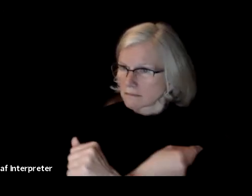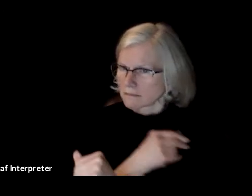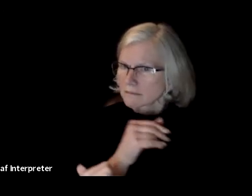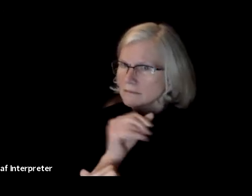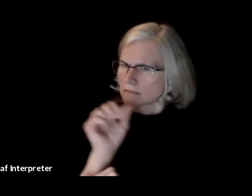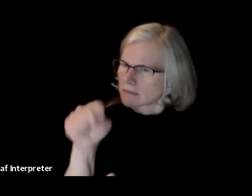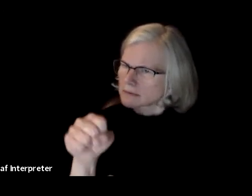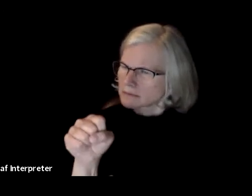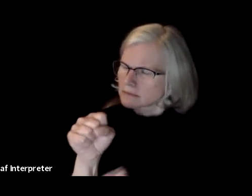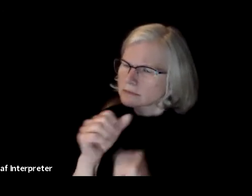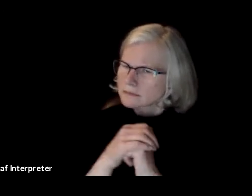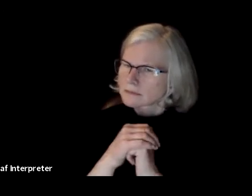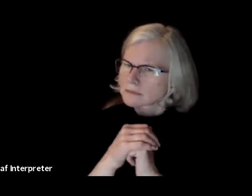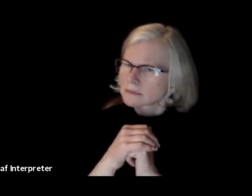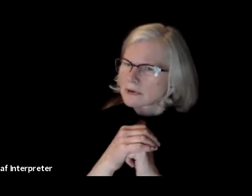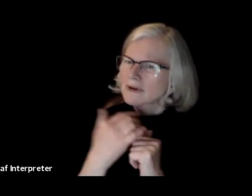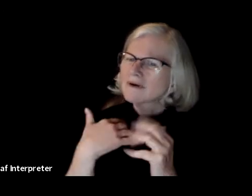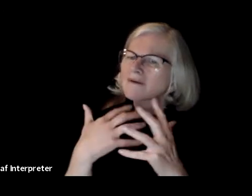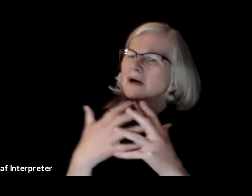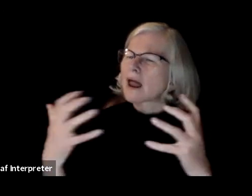lots of positives that come with